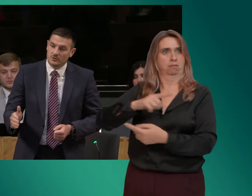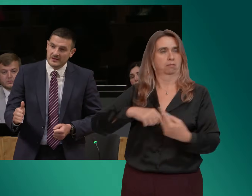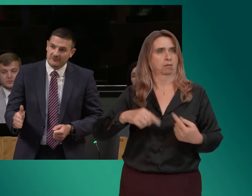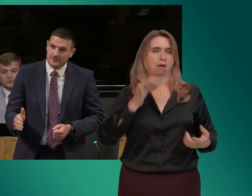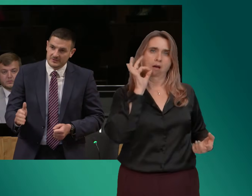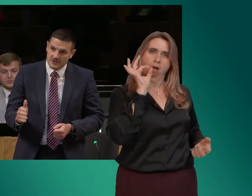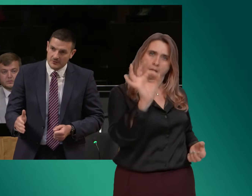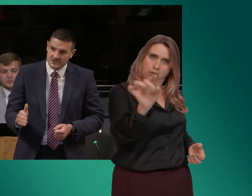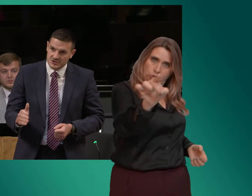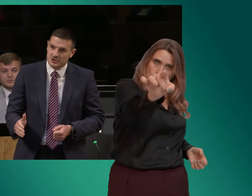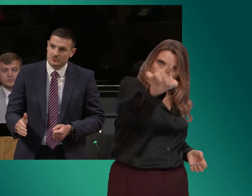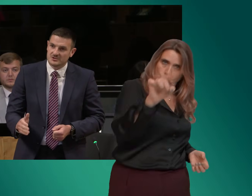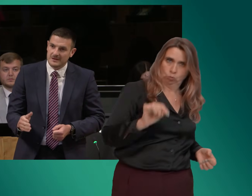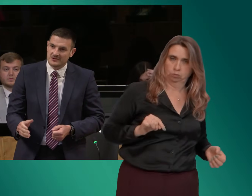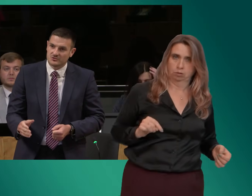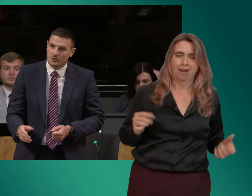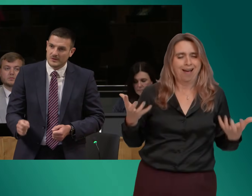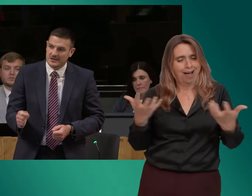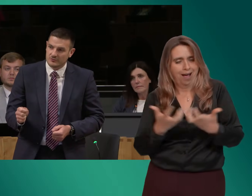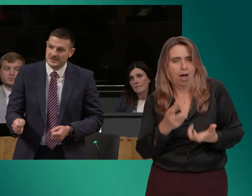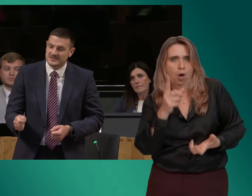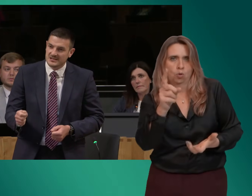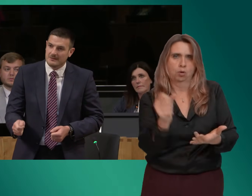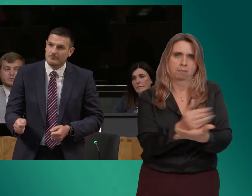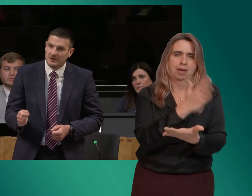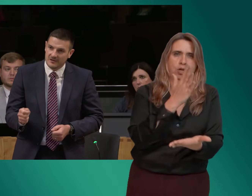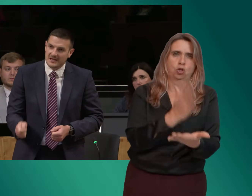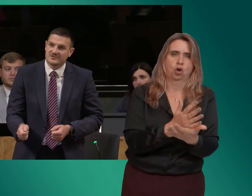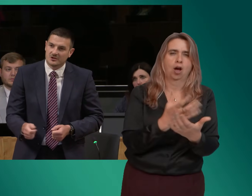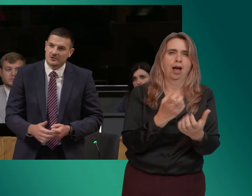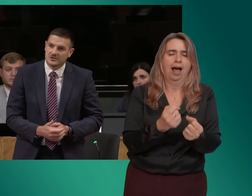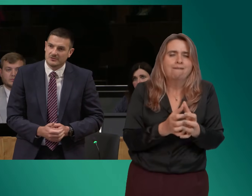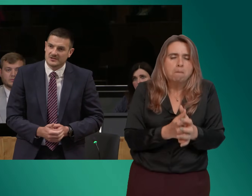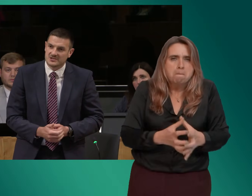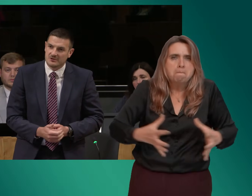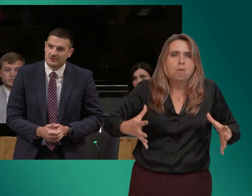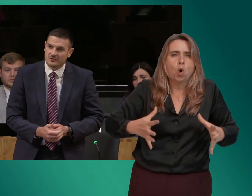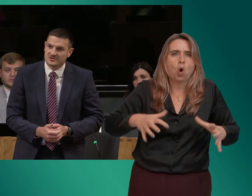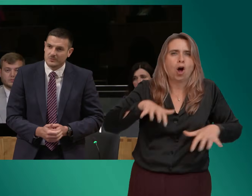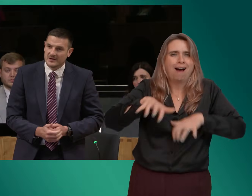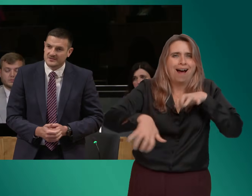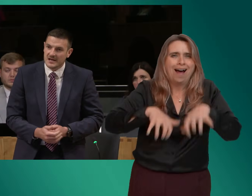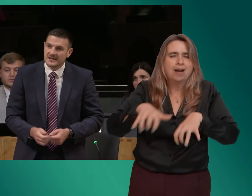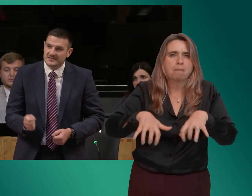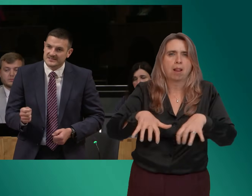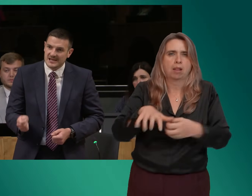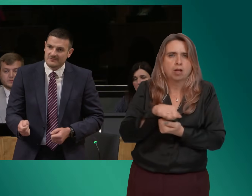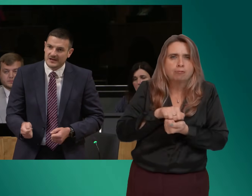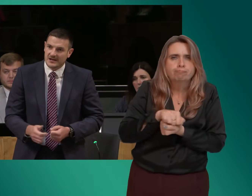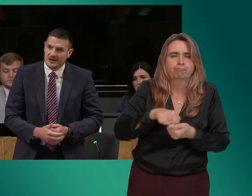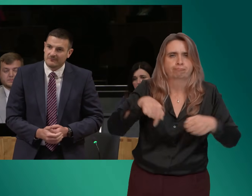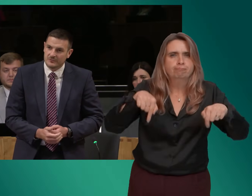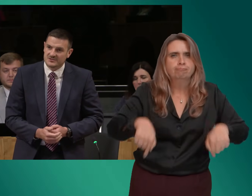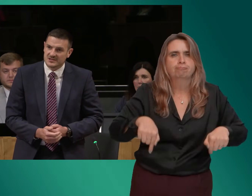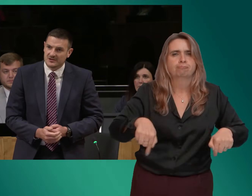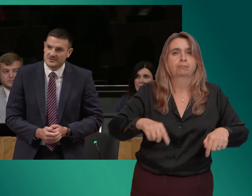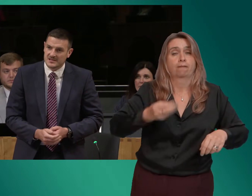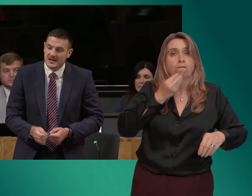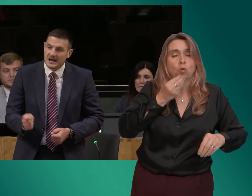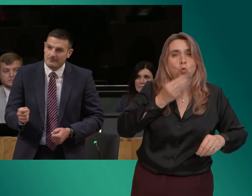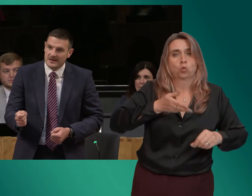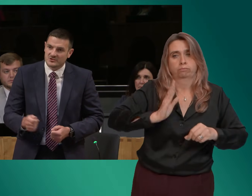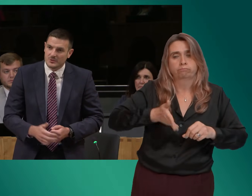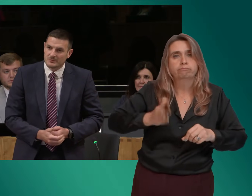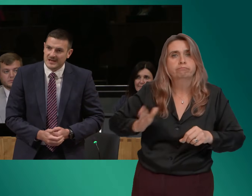are your government going to do to make sure we increase the number of livestock units here across Wales to safeguard our food